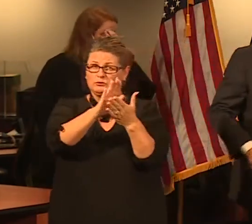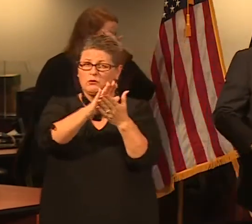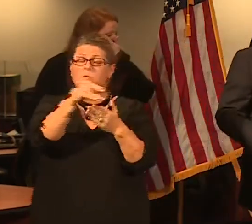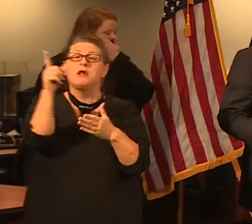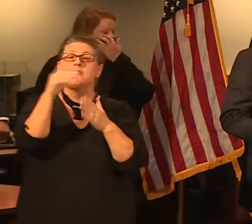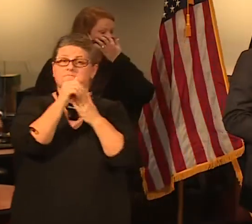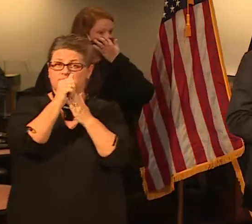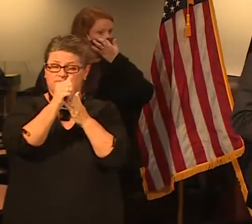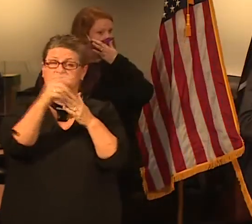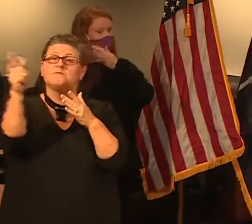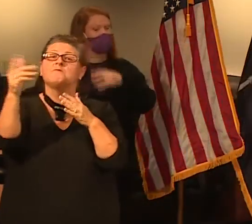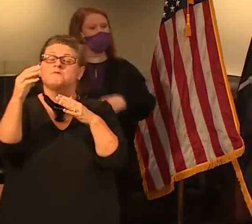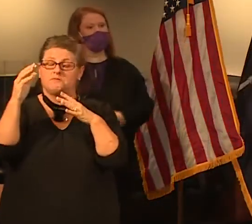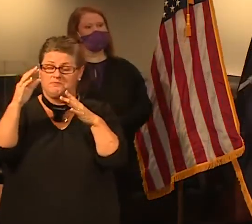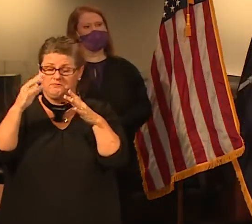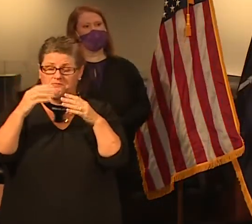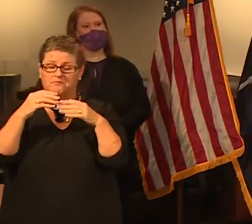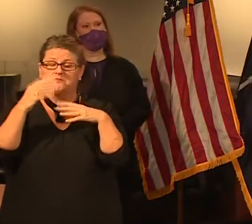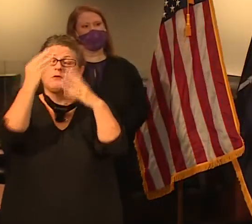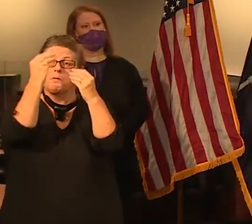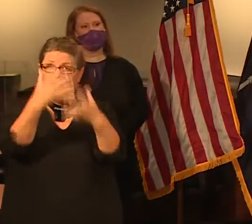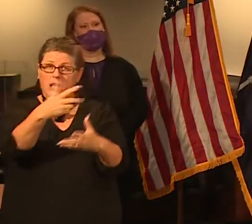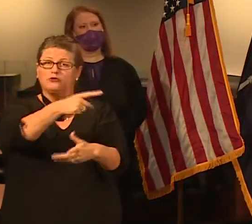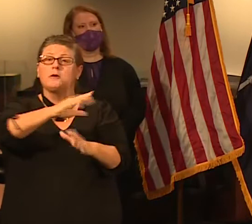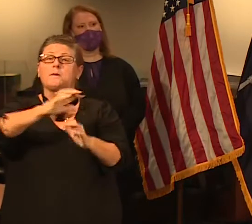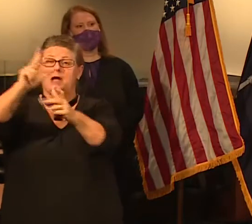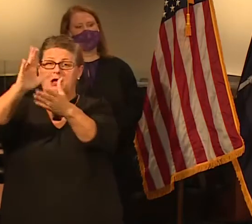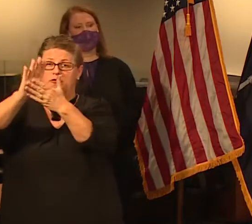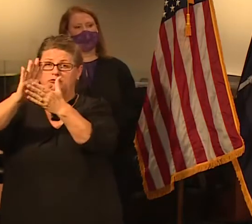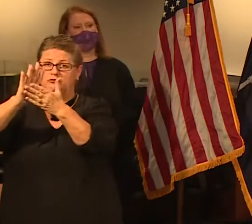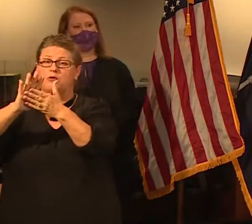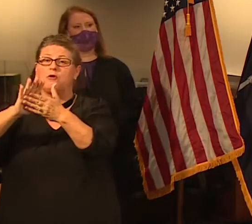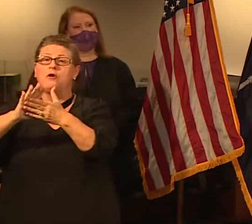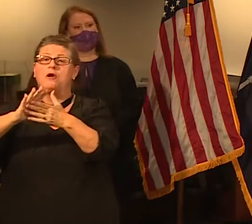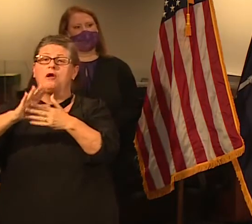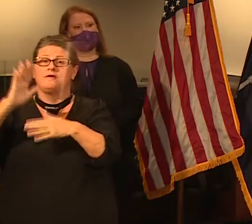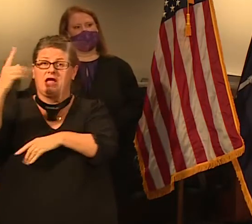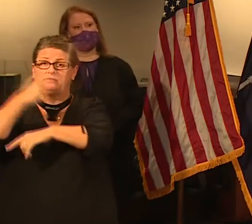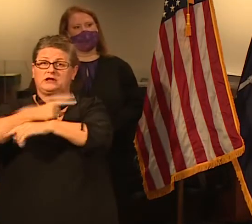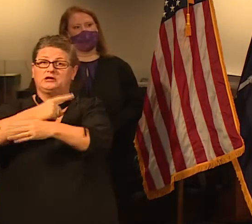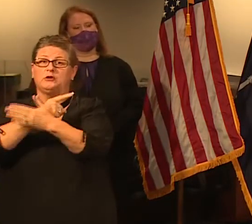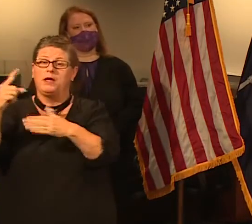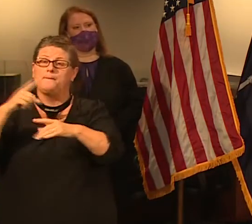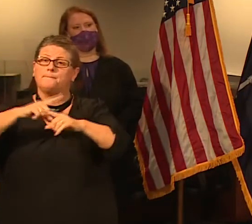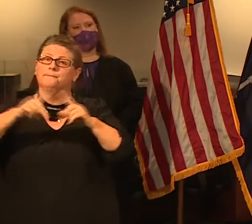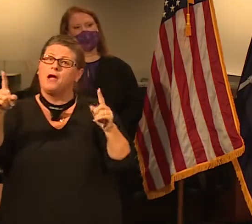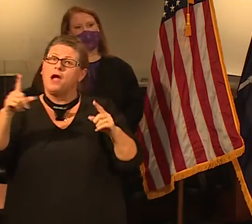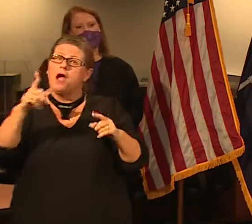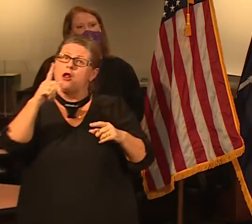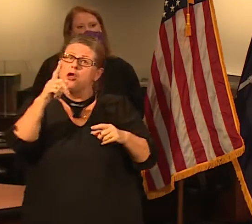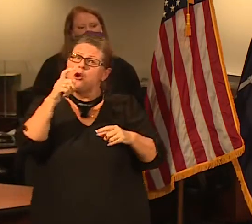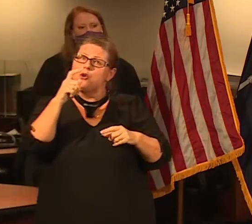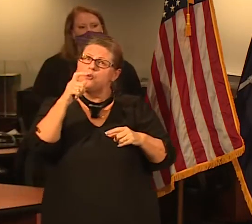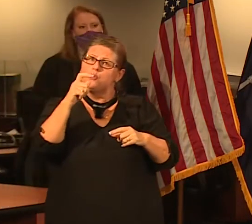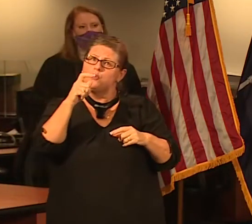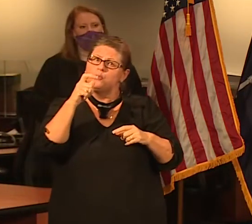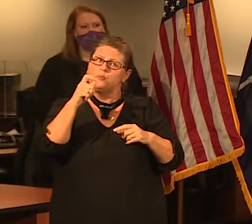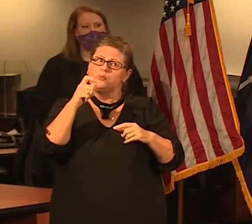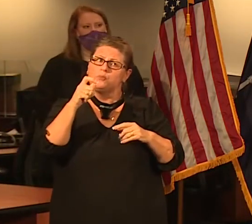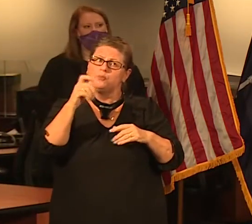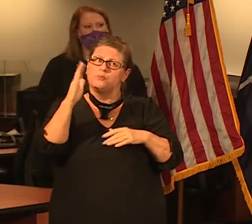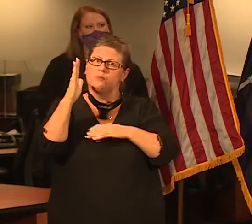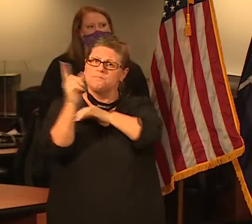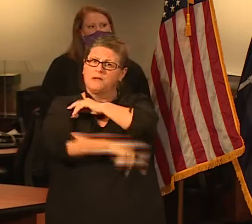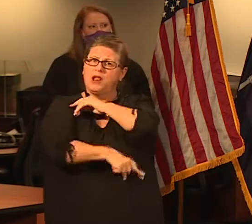guidance to move back to 5 days a week face-to-face. Is this somewhat of a punishment for those schools who No, ma'am, it costs money to